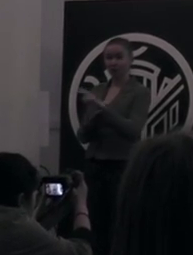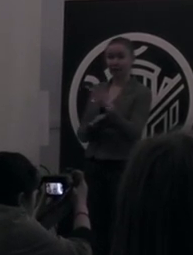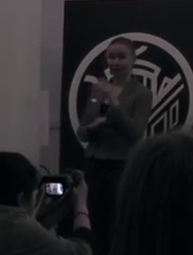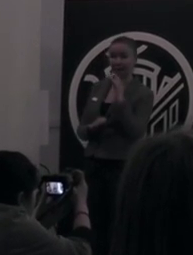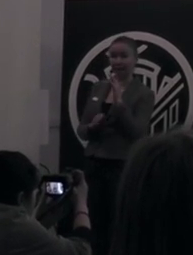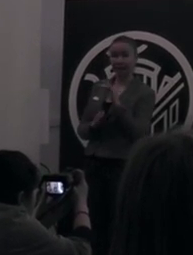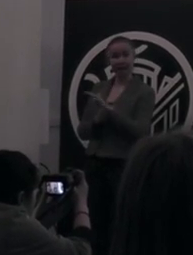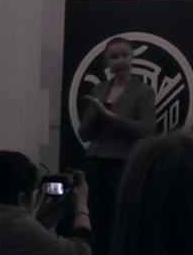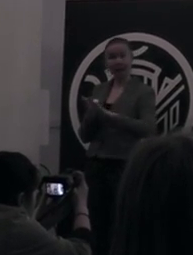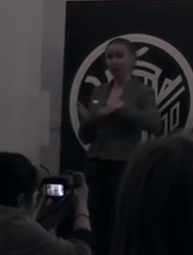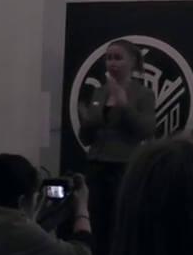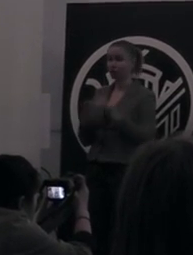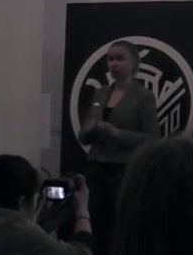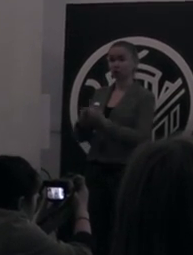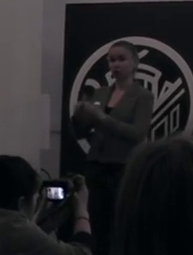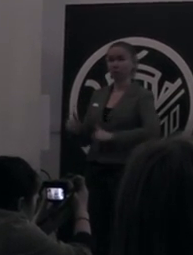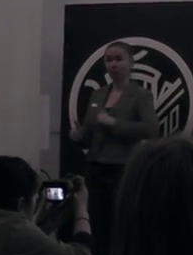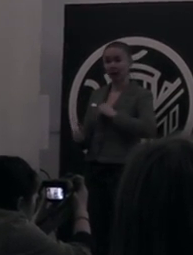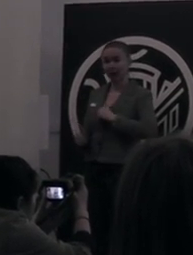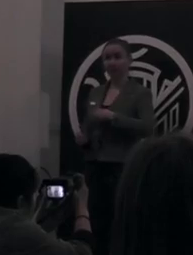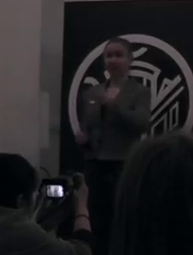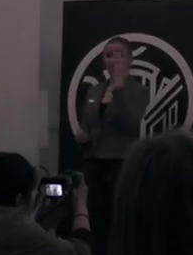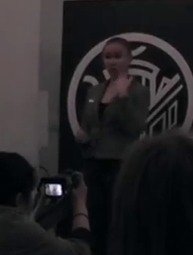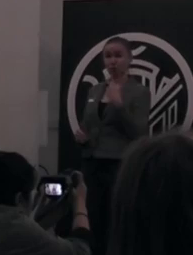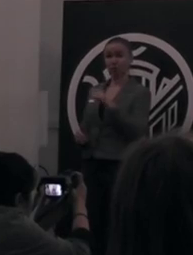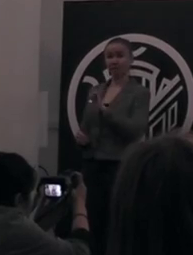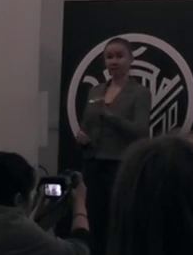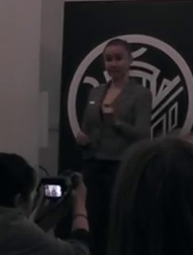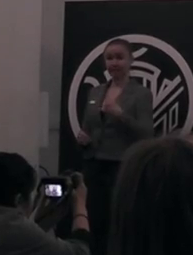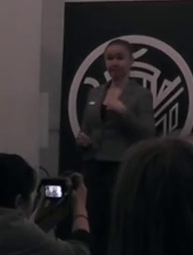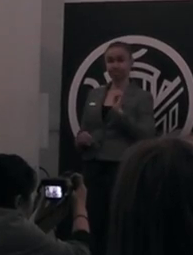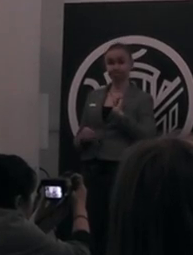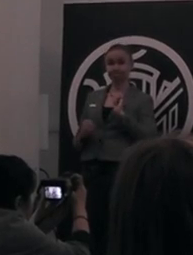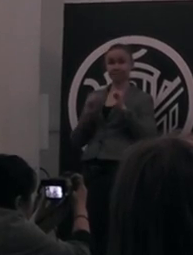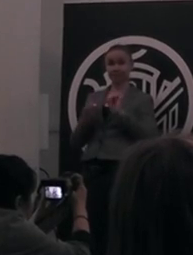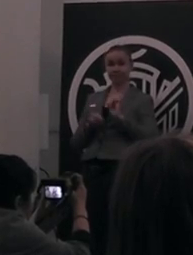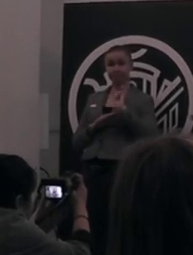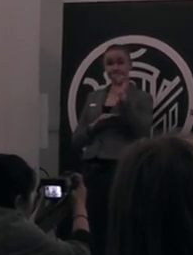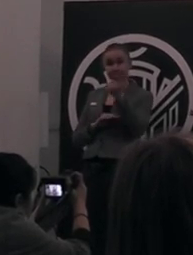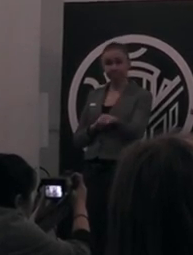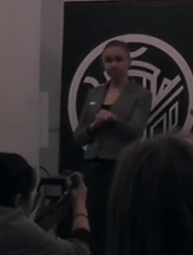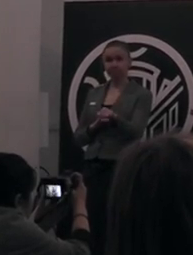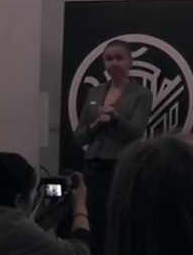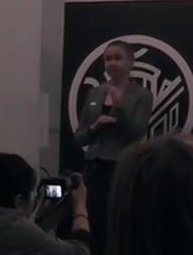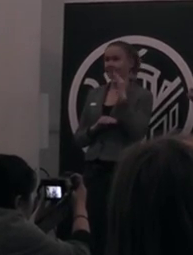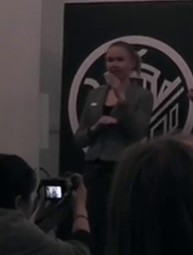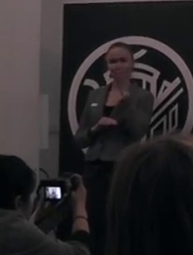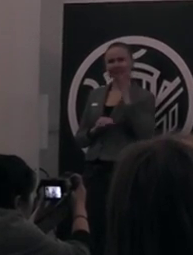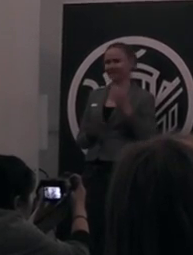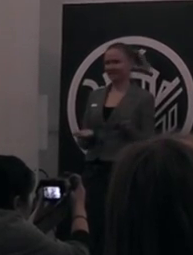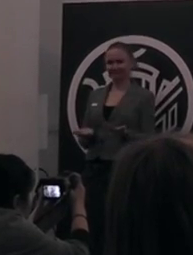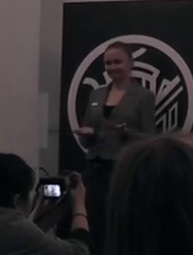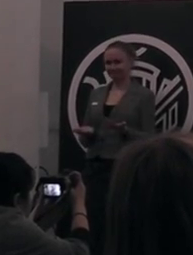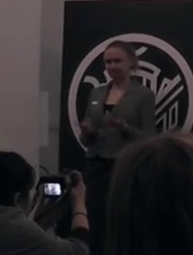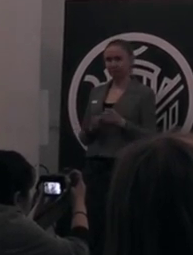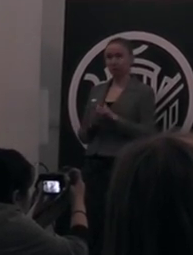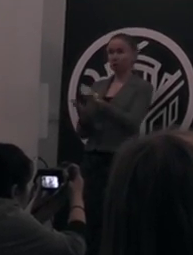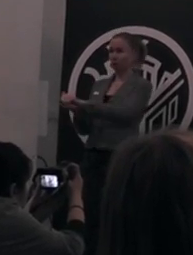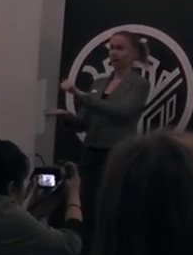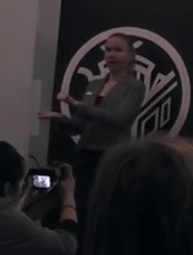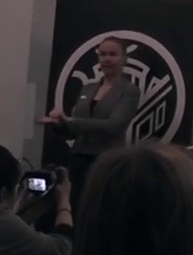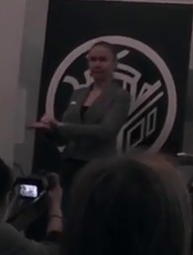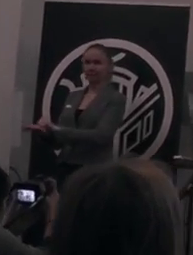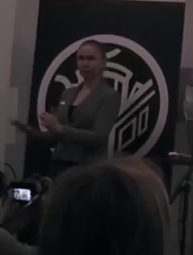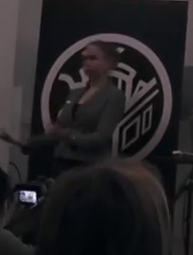to support Pride." And so in 2010 I went, and I don't speak Hungarian, and the press was on